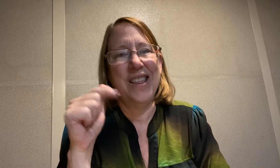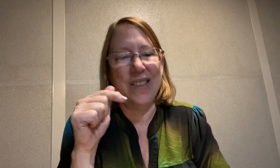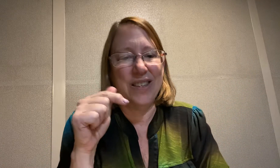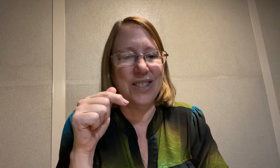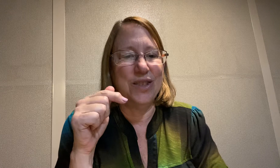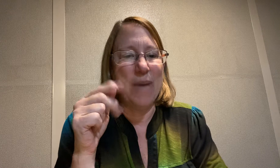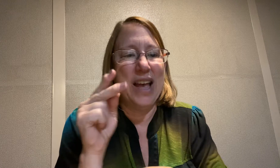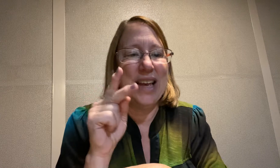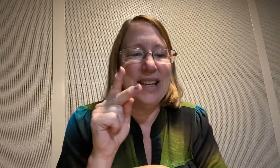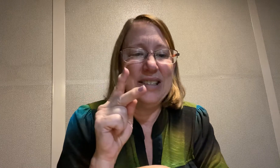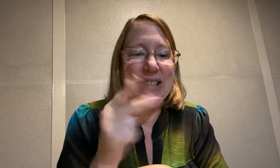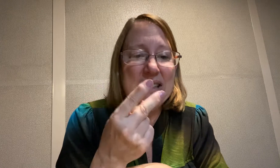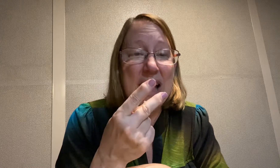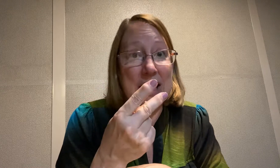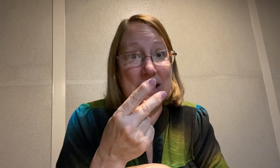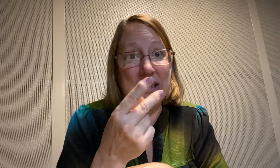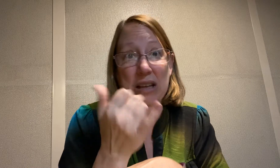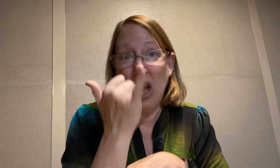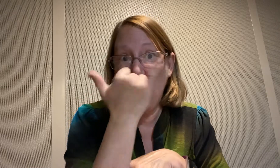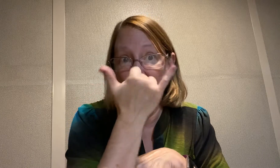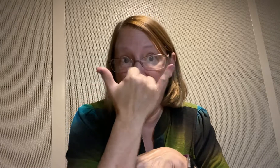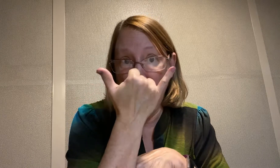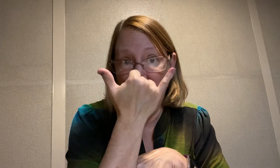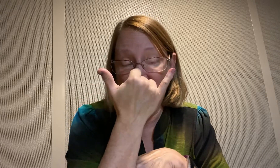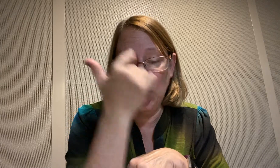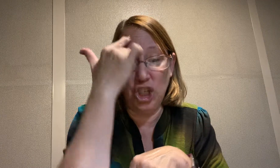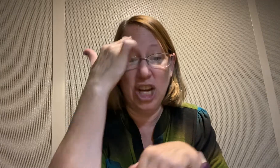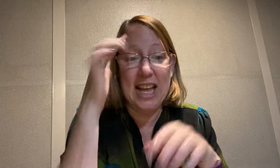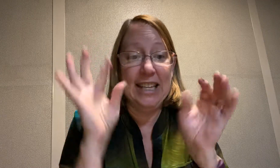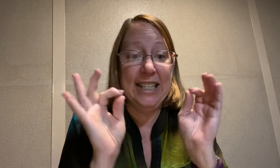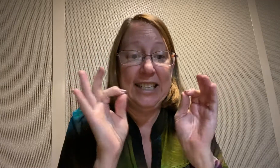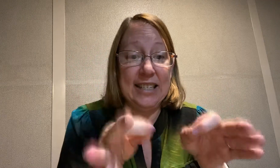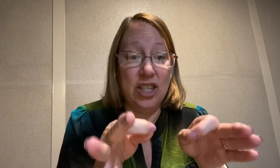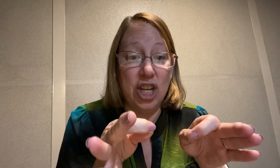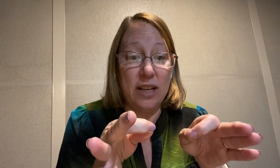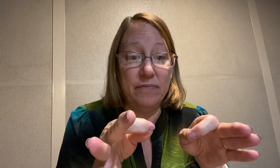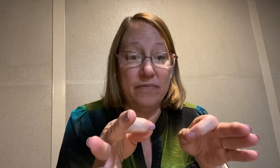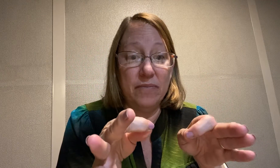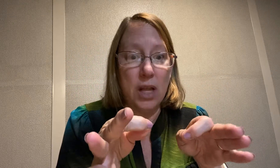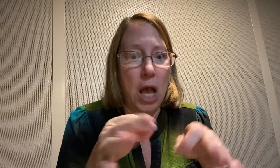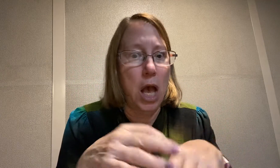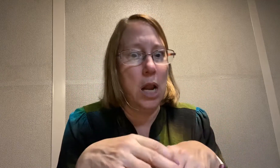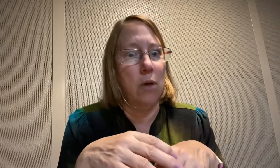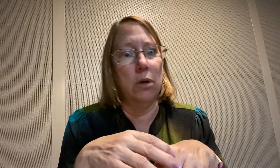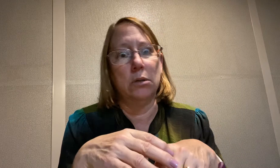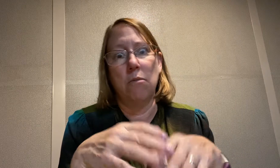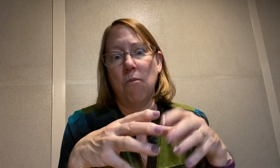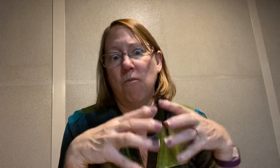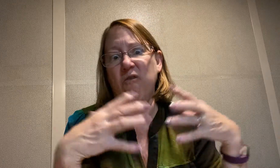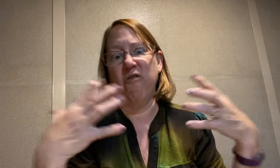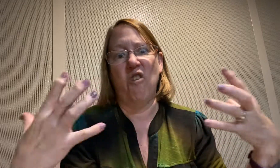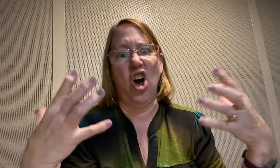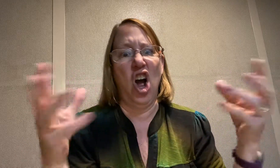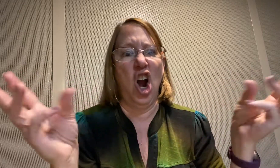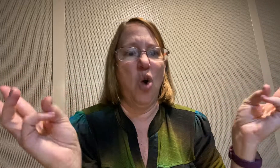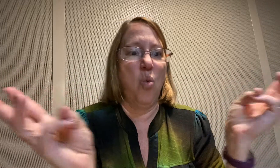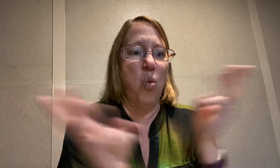This is my second foolish decision, and it was far